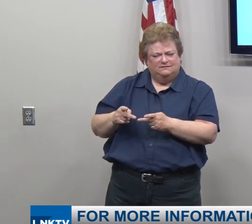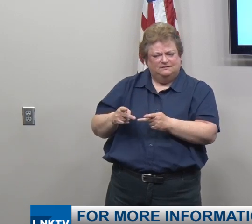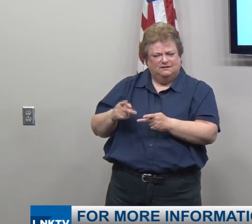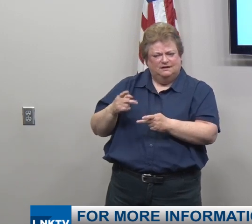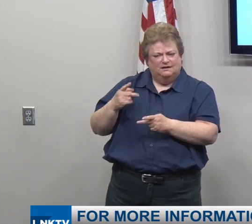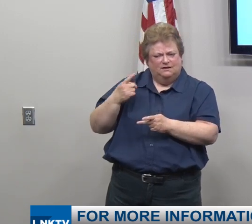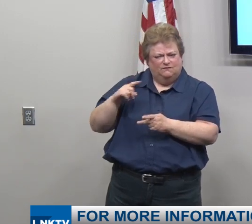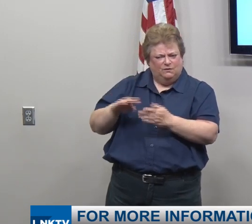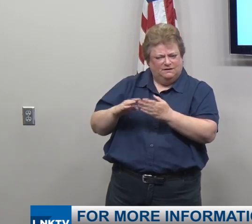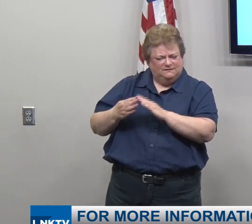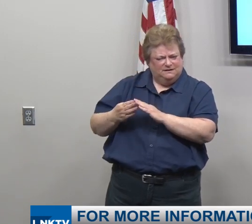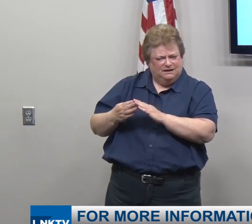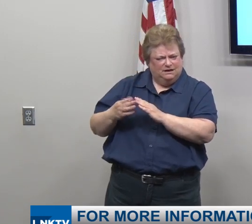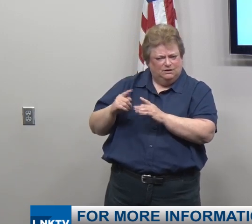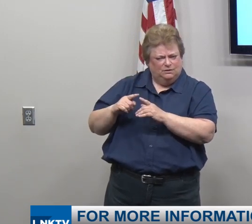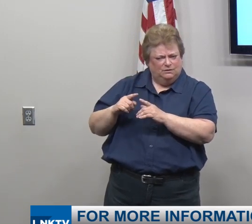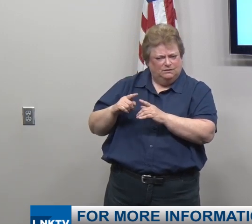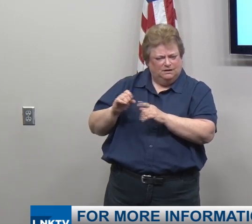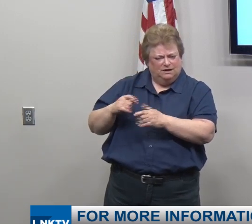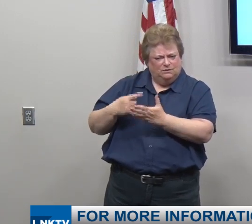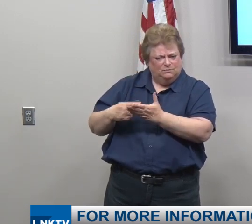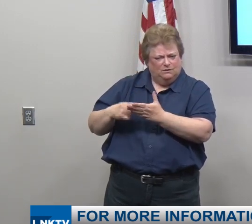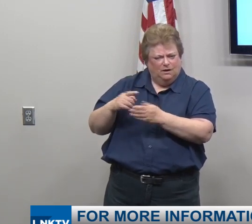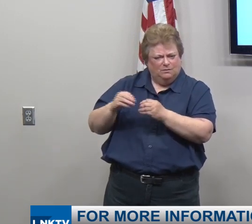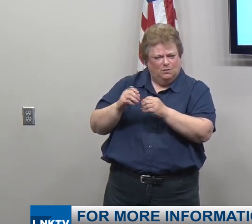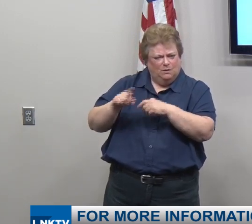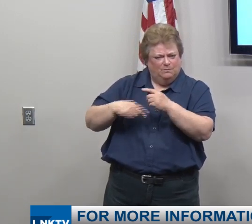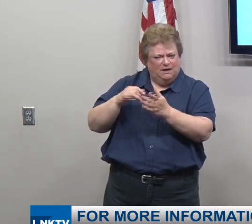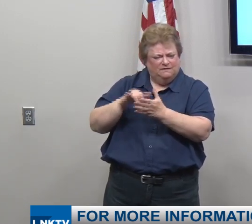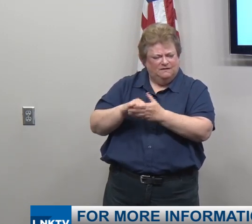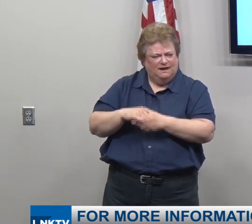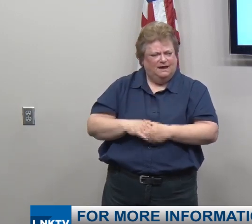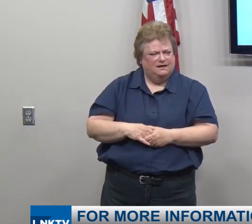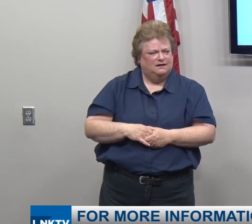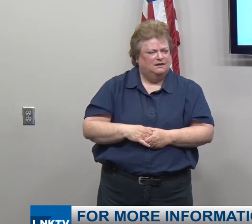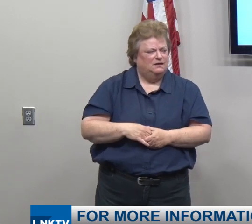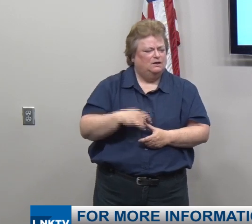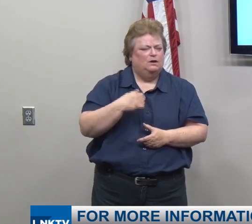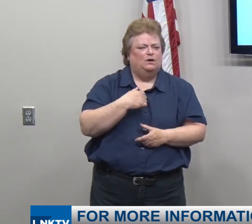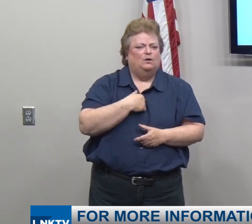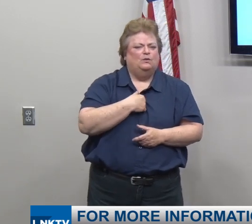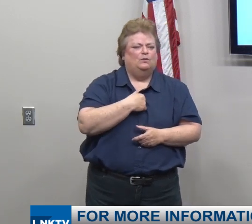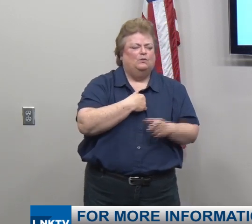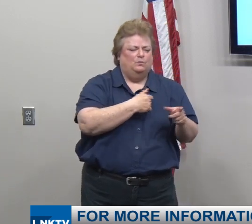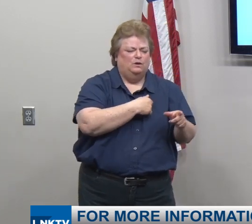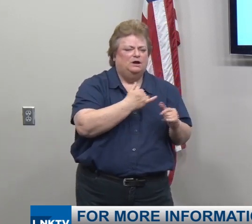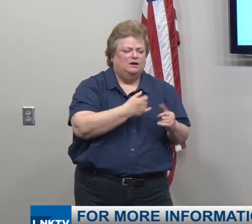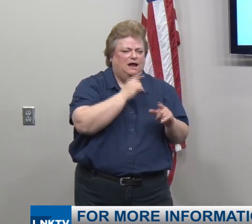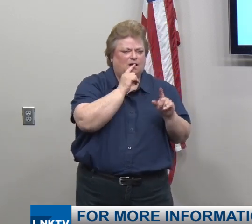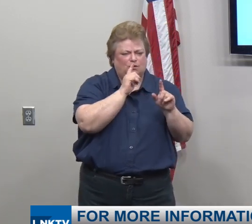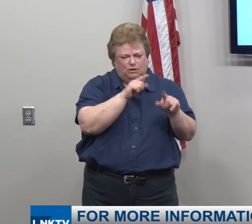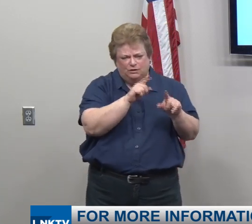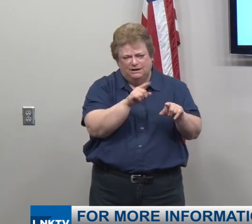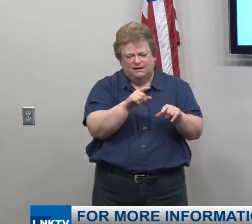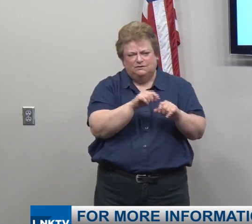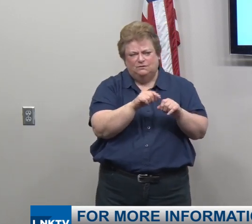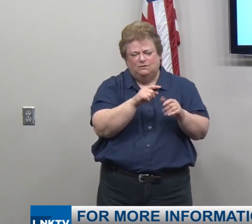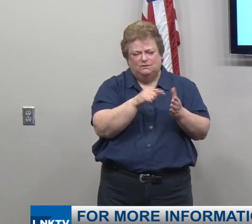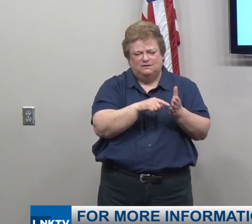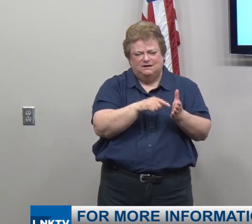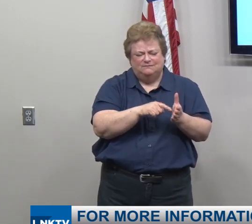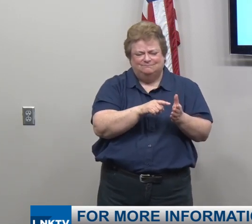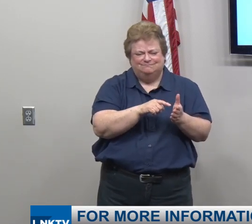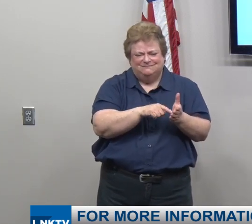do so. Can you talk more about that? We're looking into different areas that we can work with,